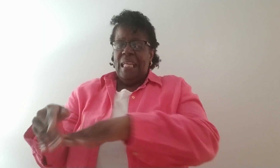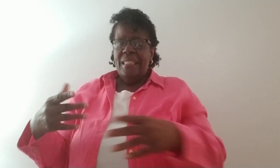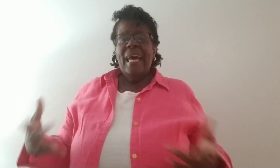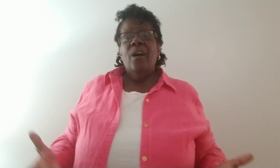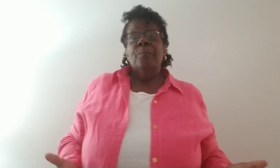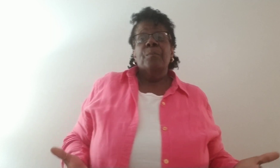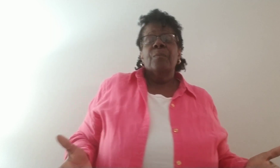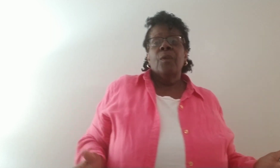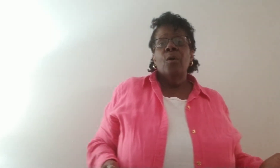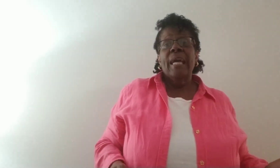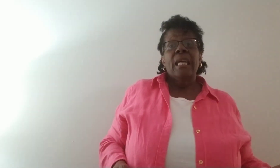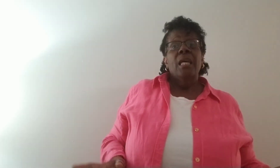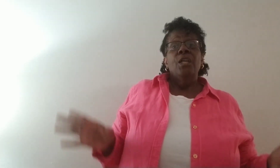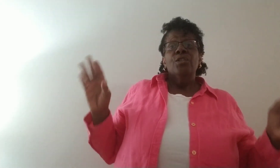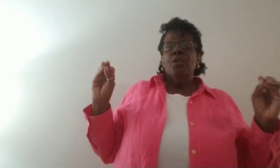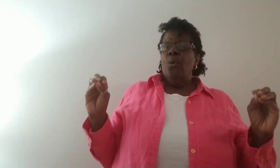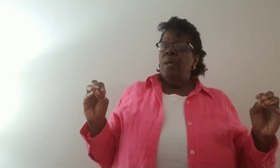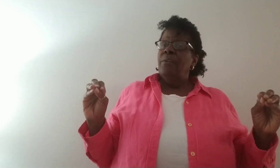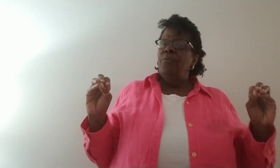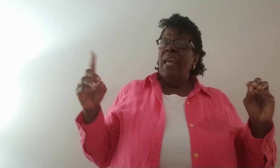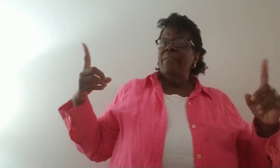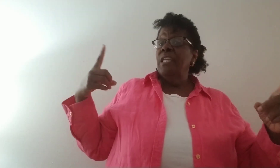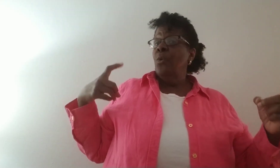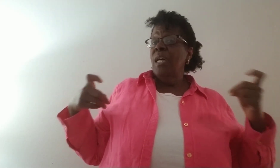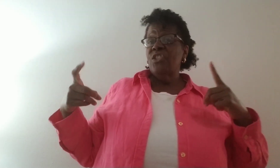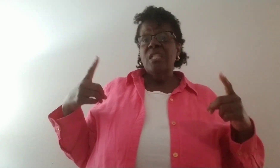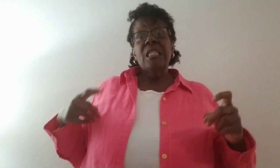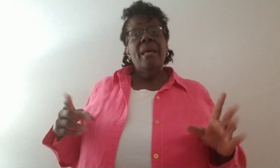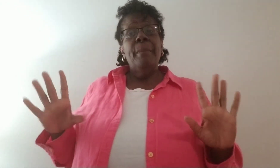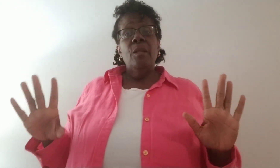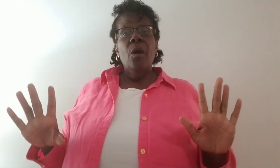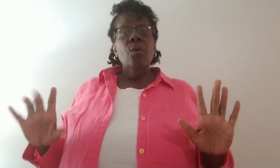Now, okay, so if you have any questions, let me know.